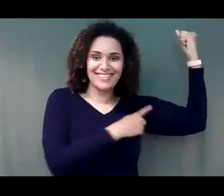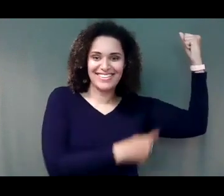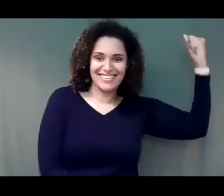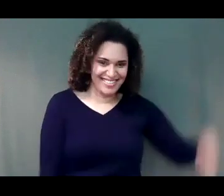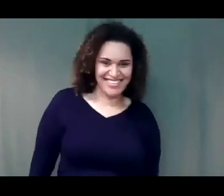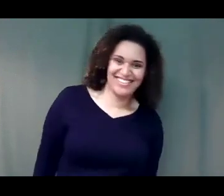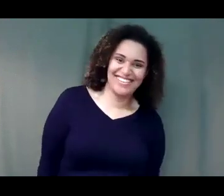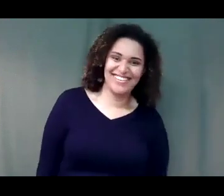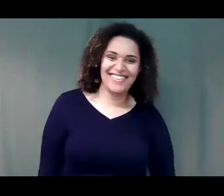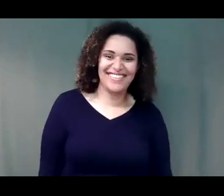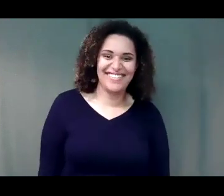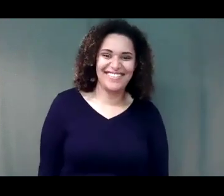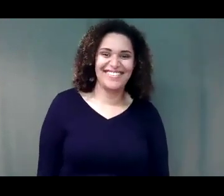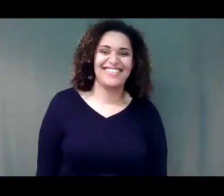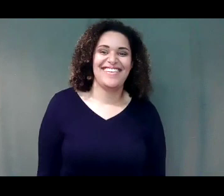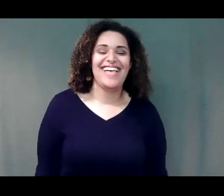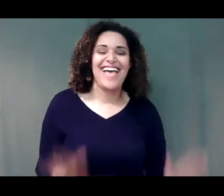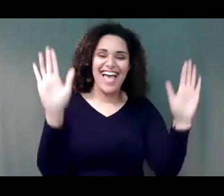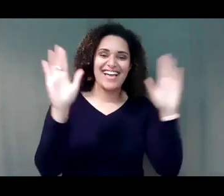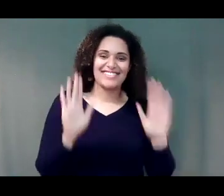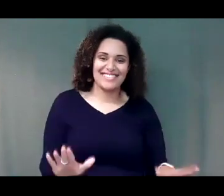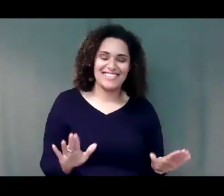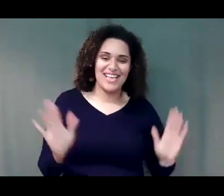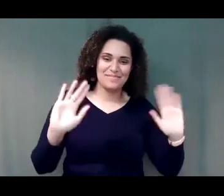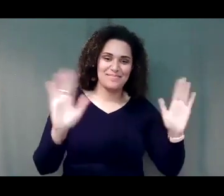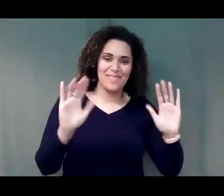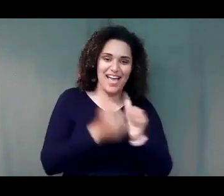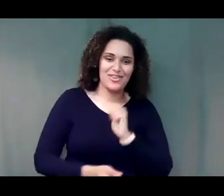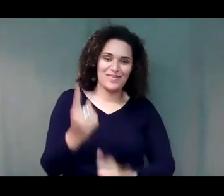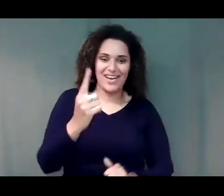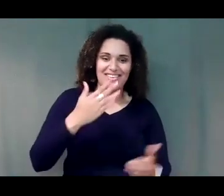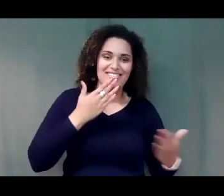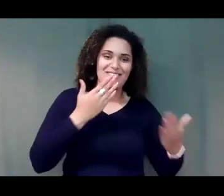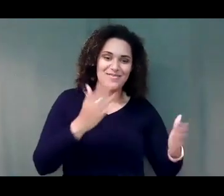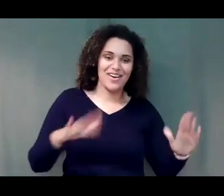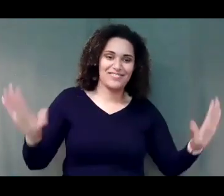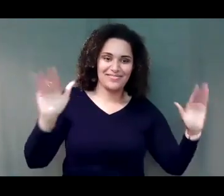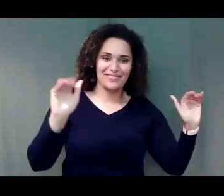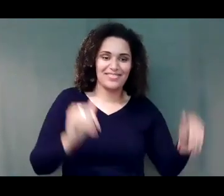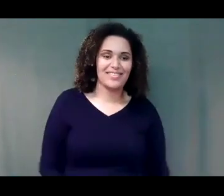Excellent. All right. Bye, All right. everybody. Thank you all.